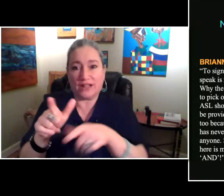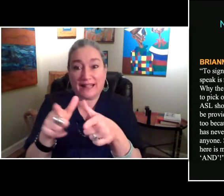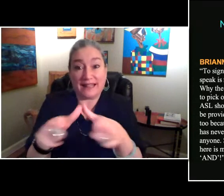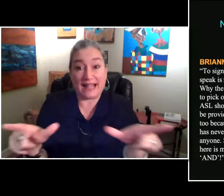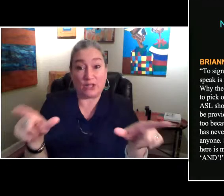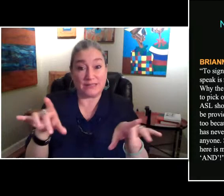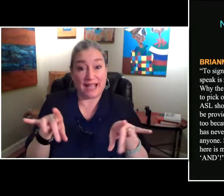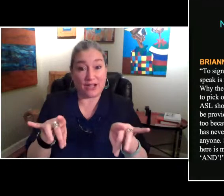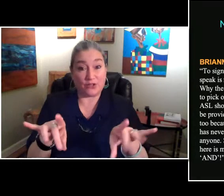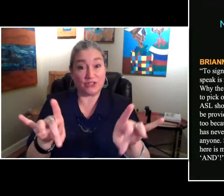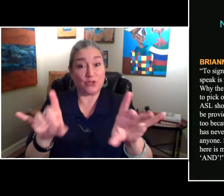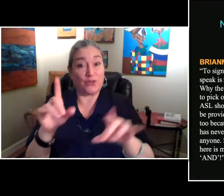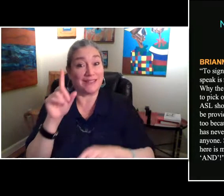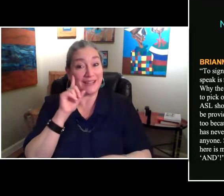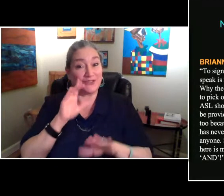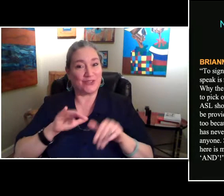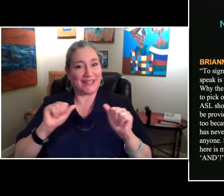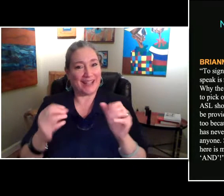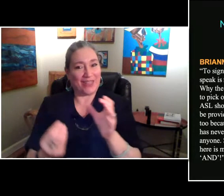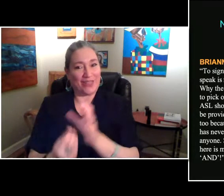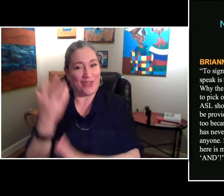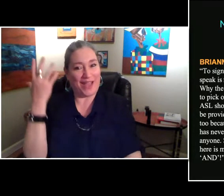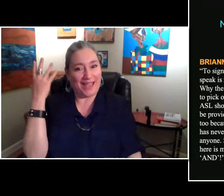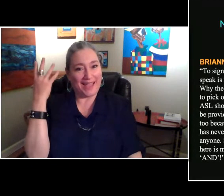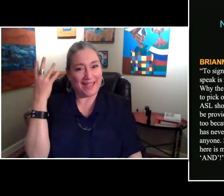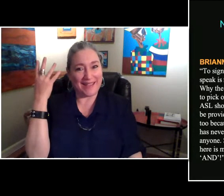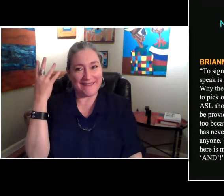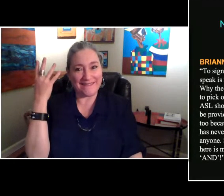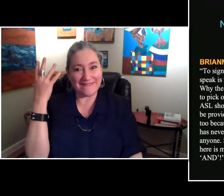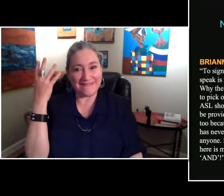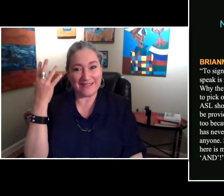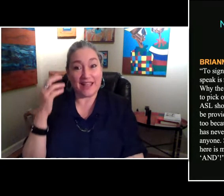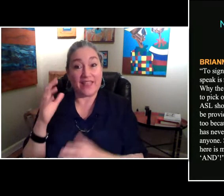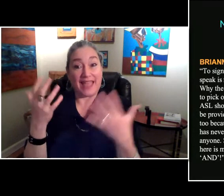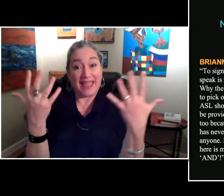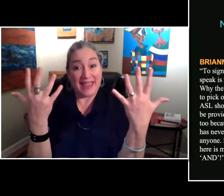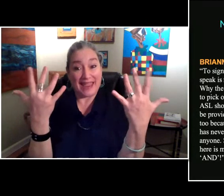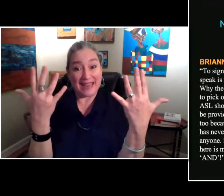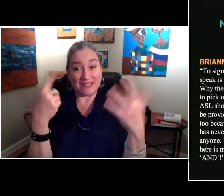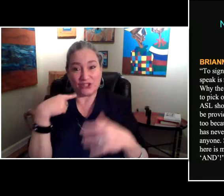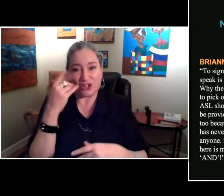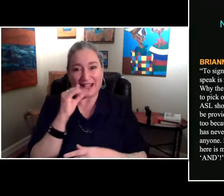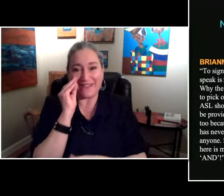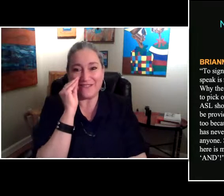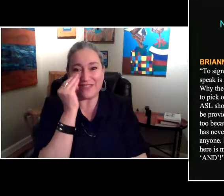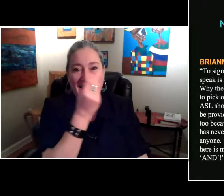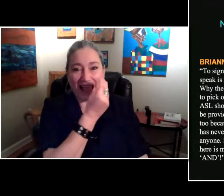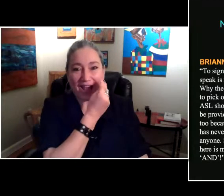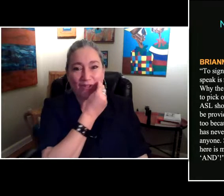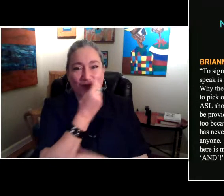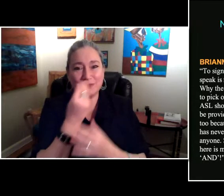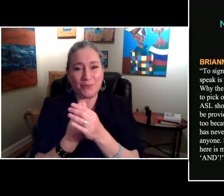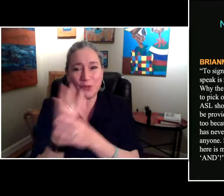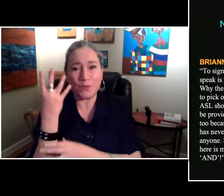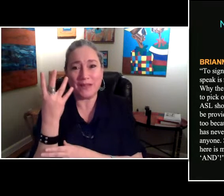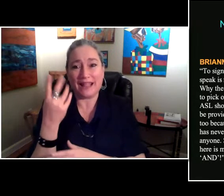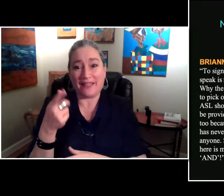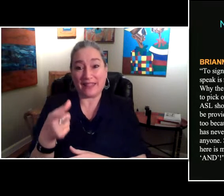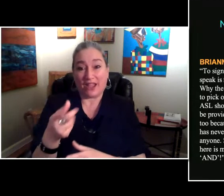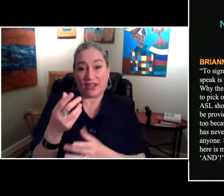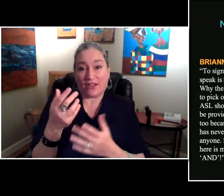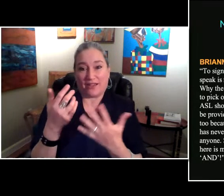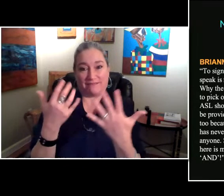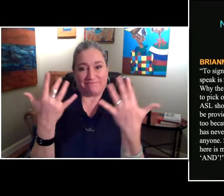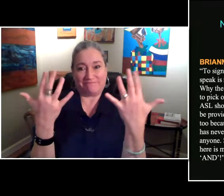art that sign language is the answer to establishing the foundation of early language acquisition so that deaf children can